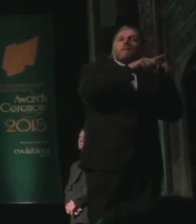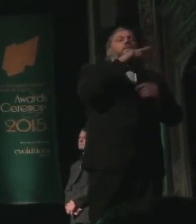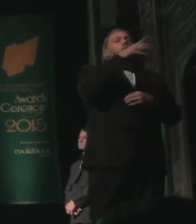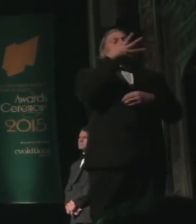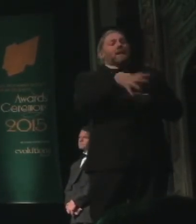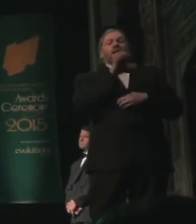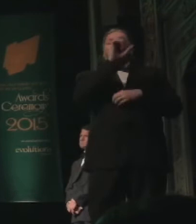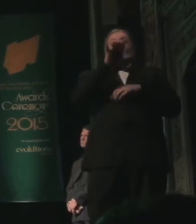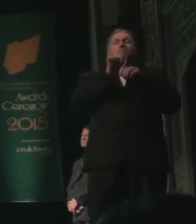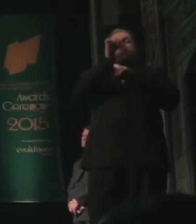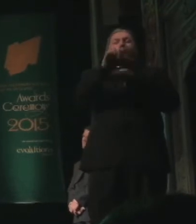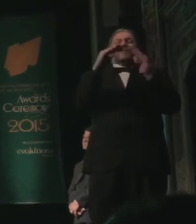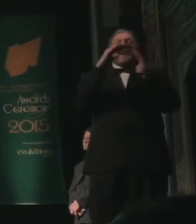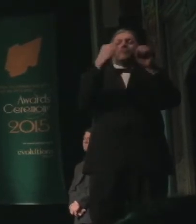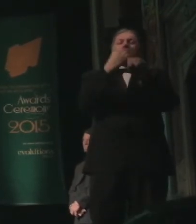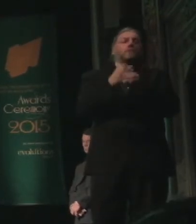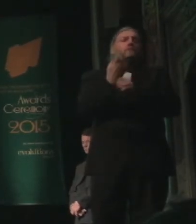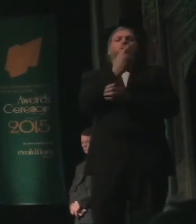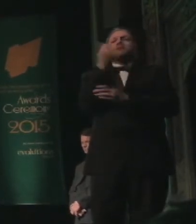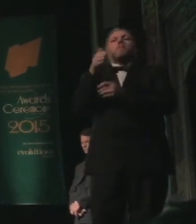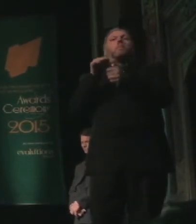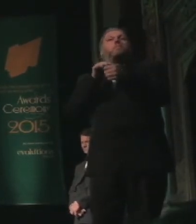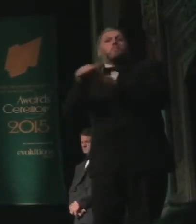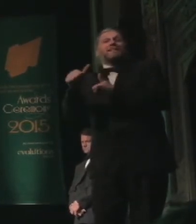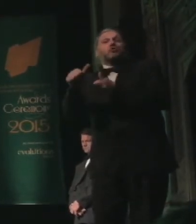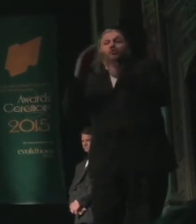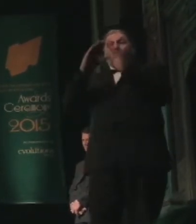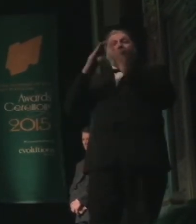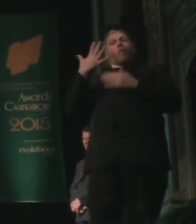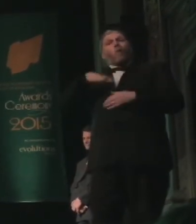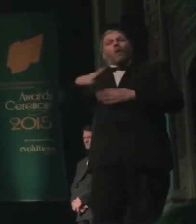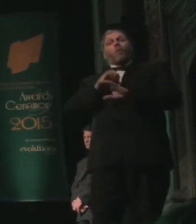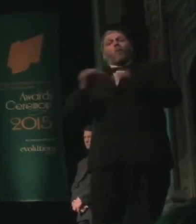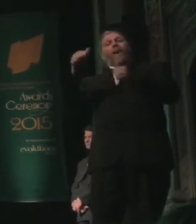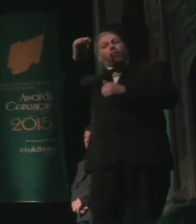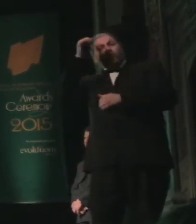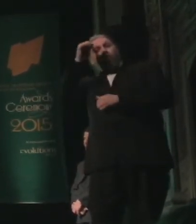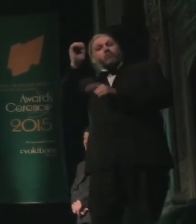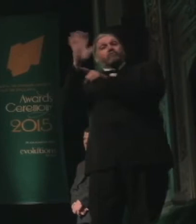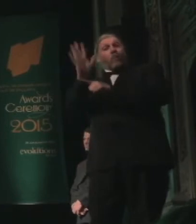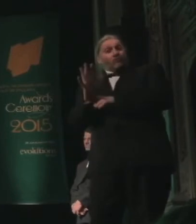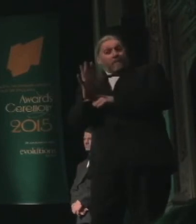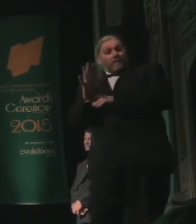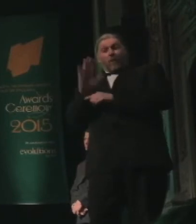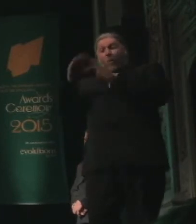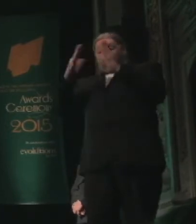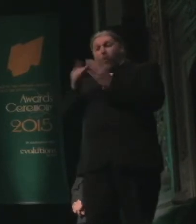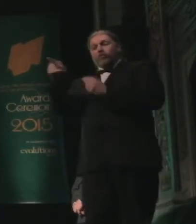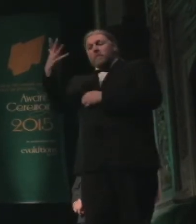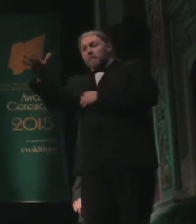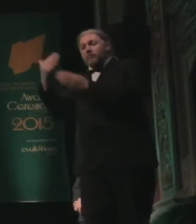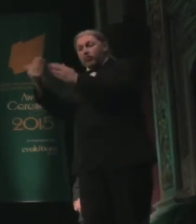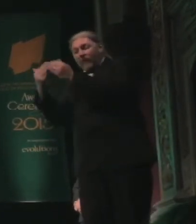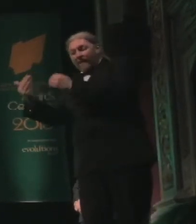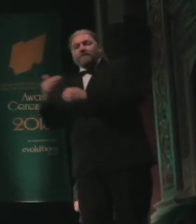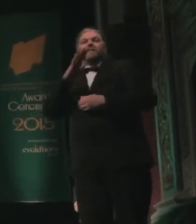house to the greats. Some of the best and most well-known shows in the world have come under Gina's wing, from The Great British Bake Off to Nigella,